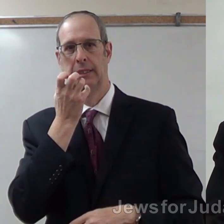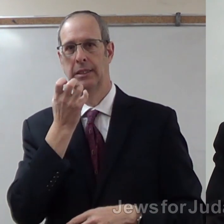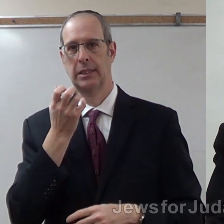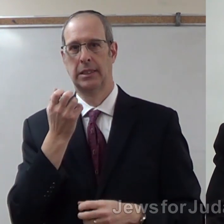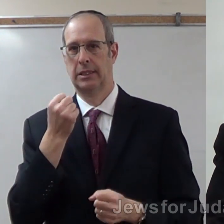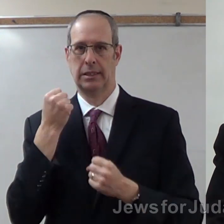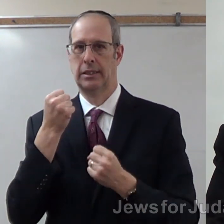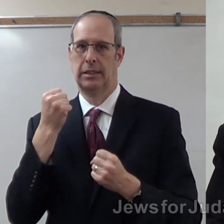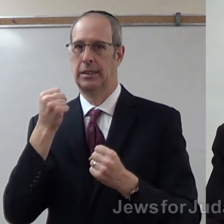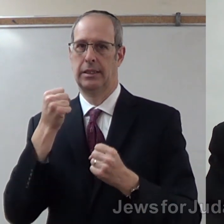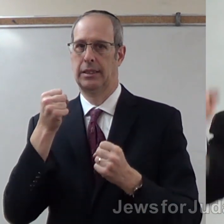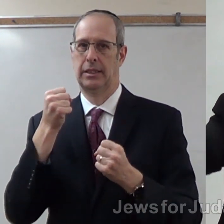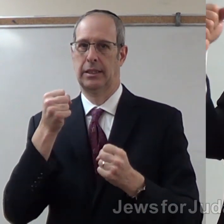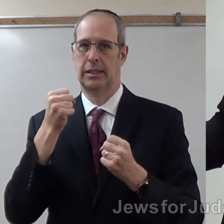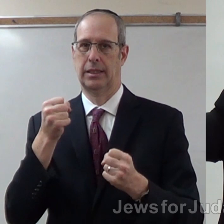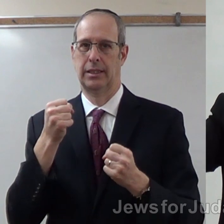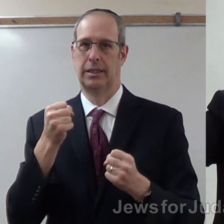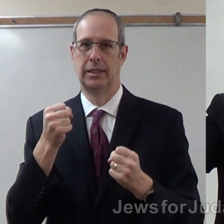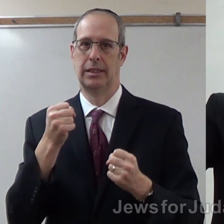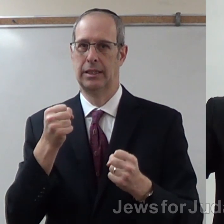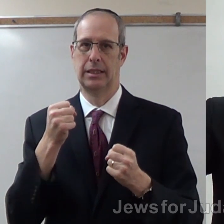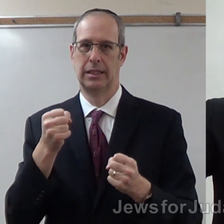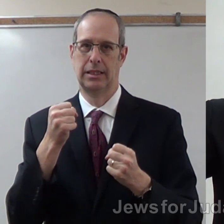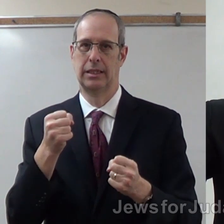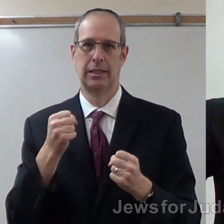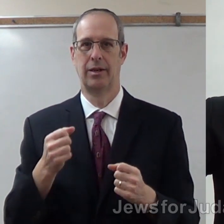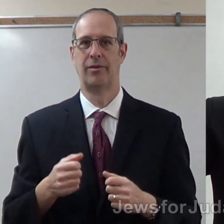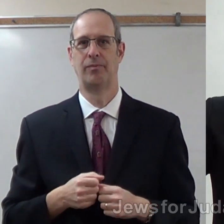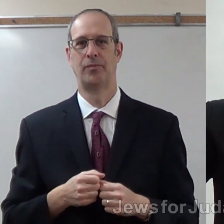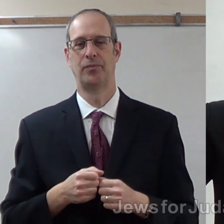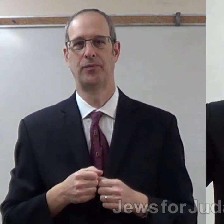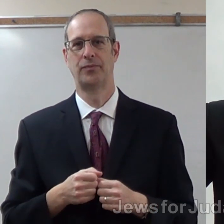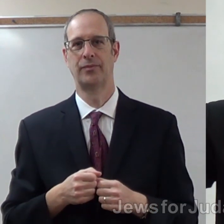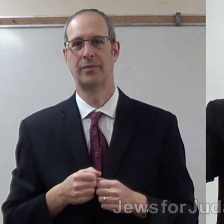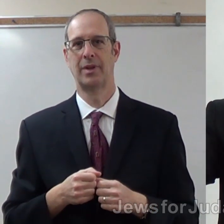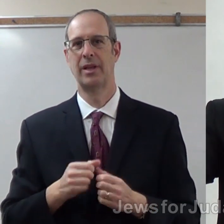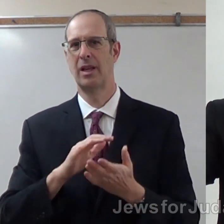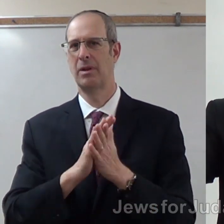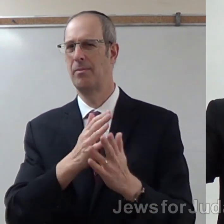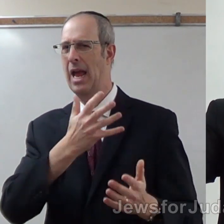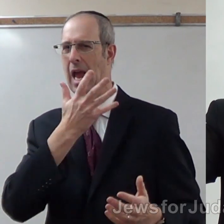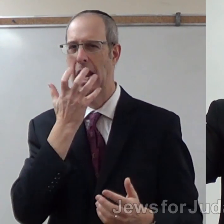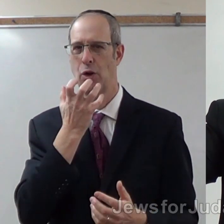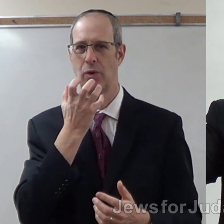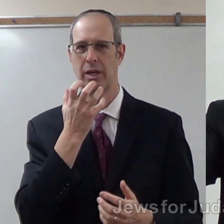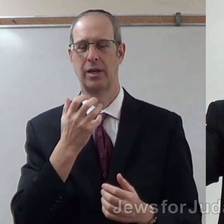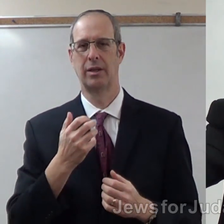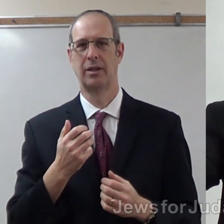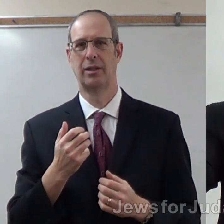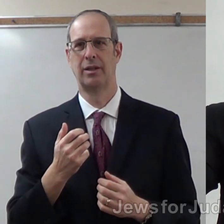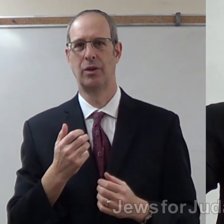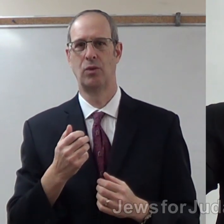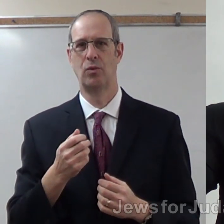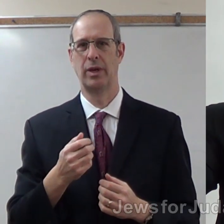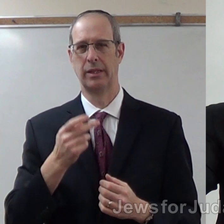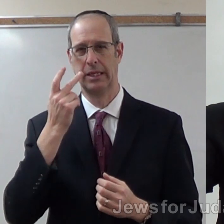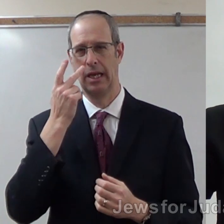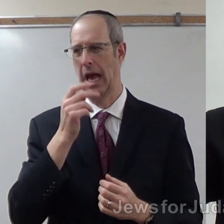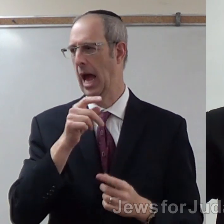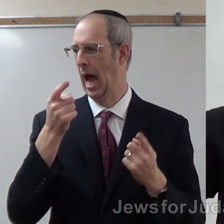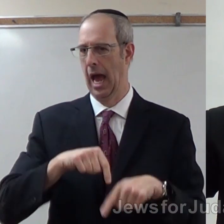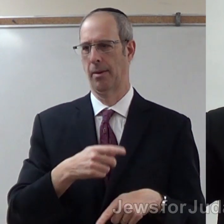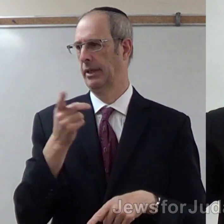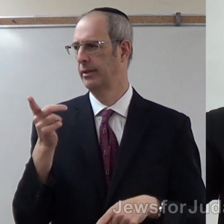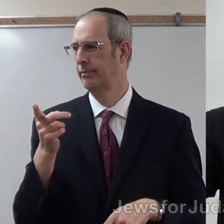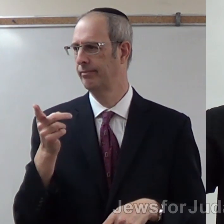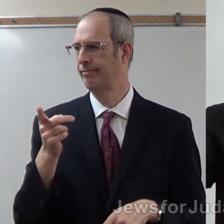driving in their car. They're behind the steering wheel and they get so angry with someone else